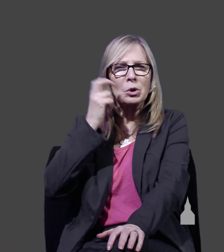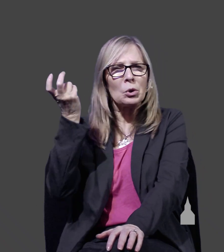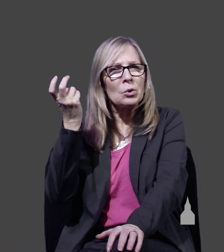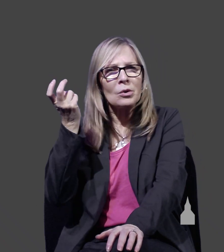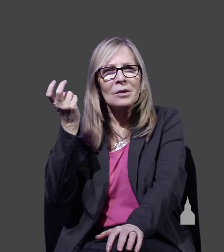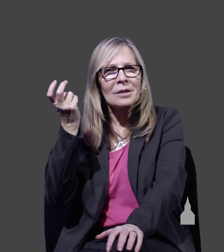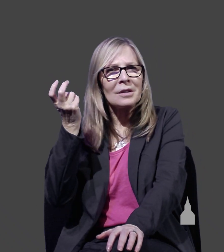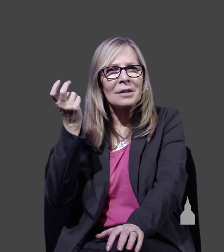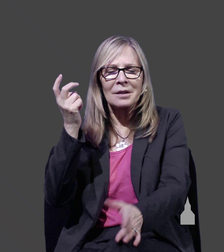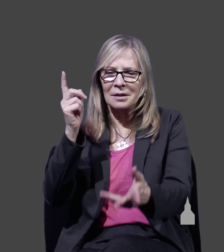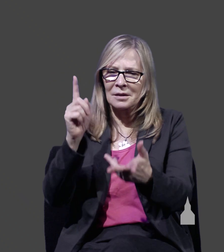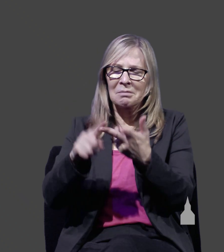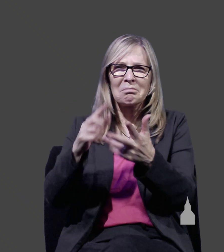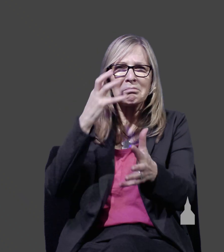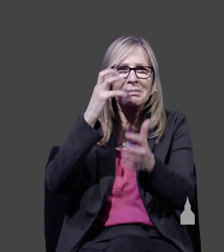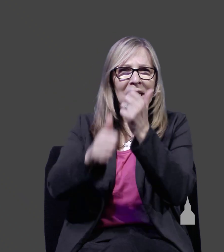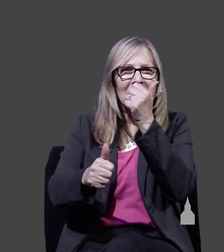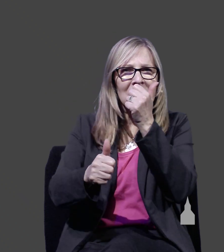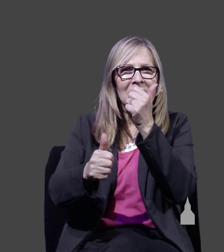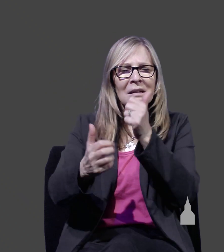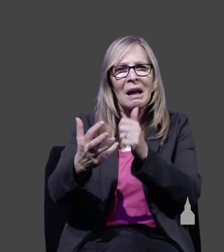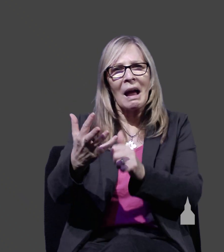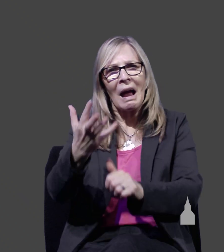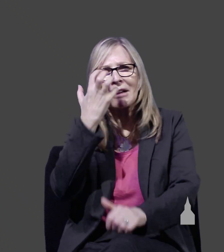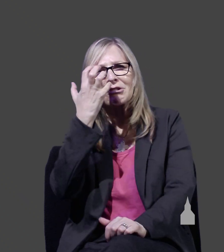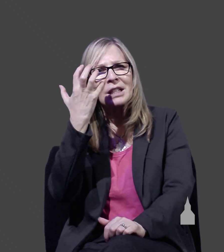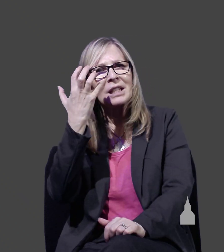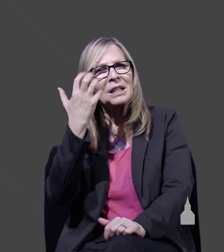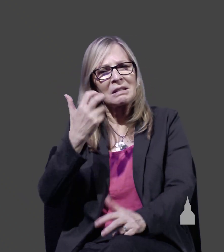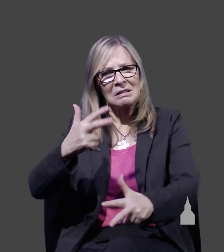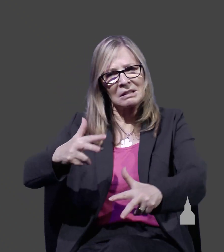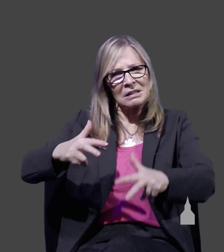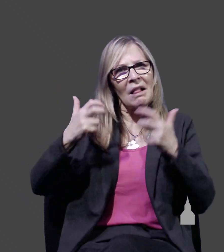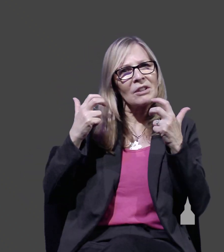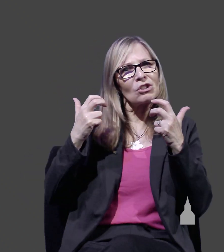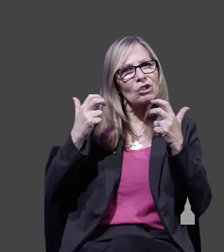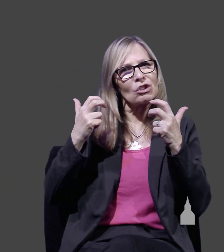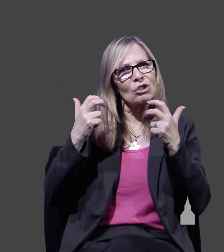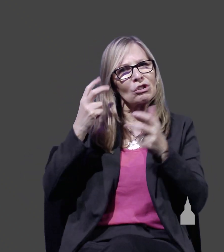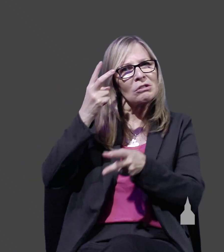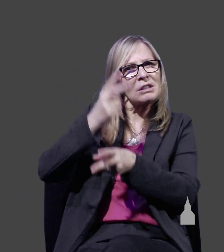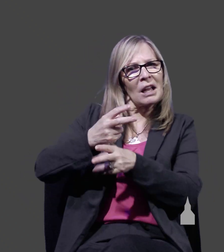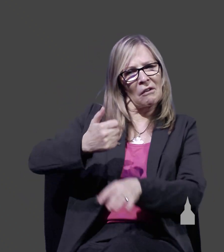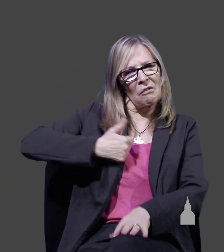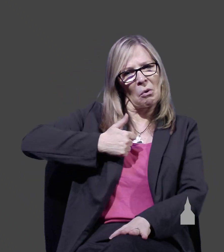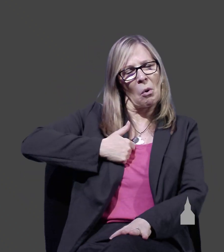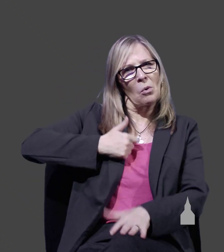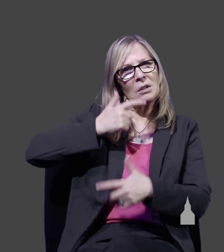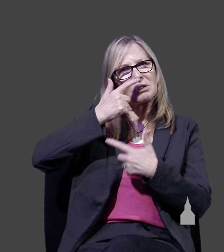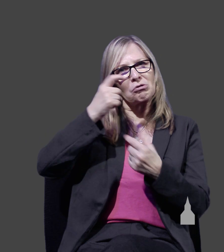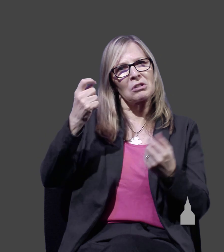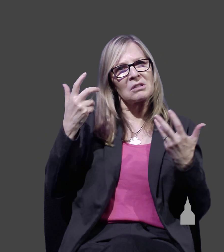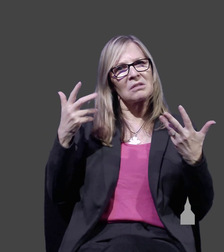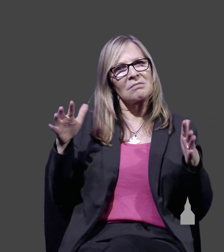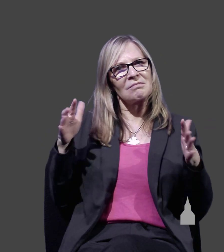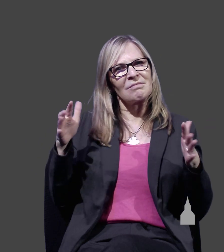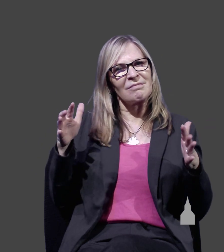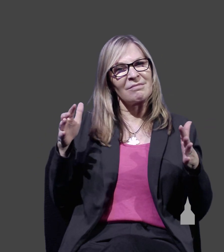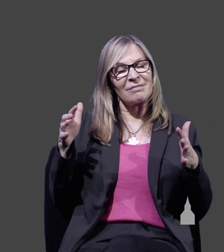others. They're mean and angry. They're selfish. They're looking out only for their own interest.